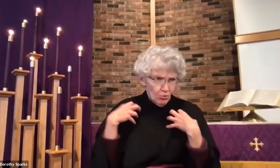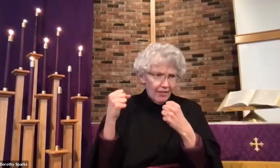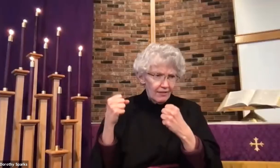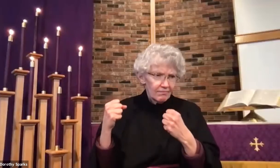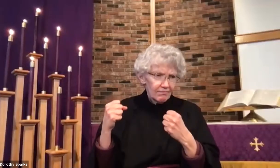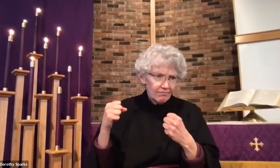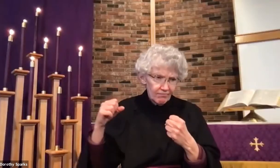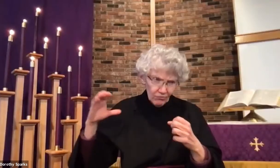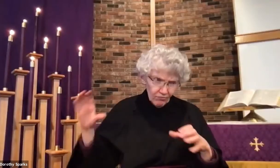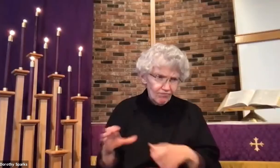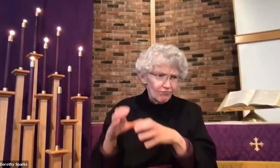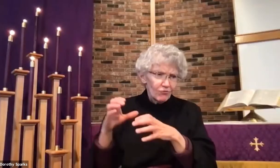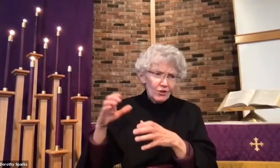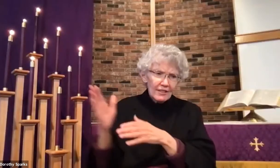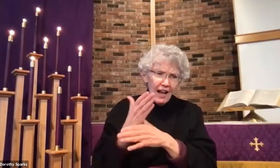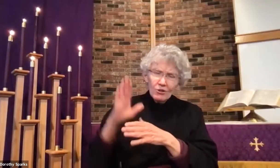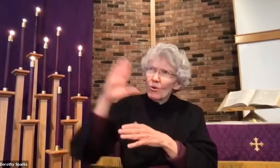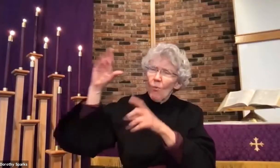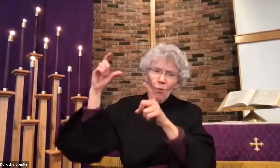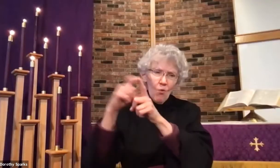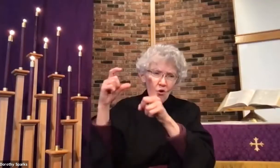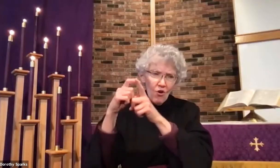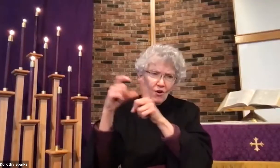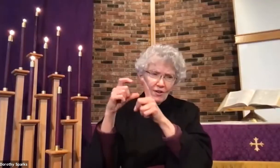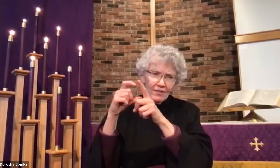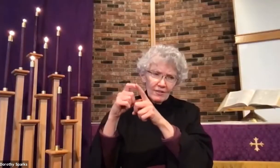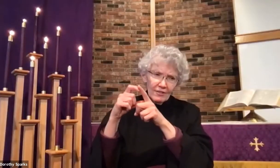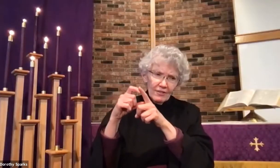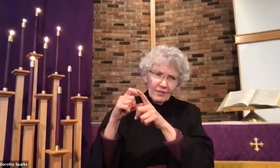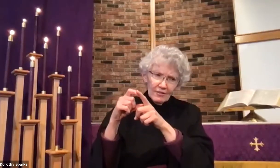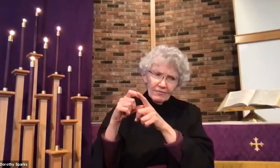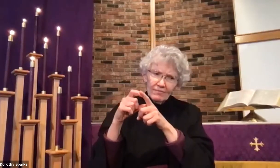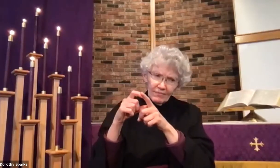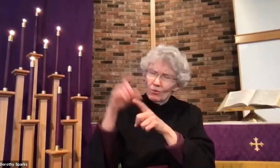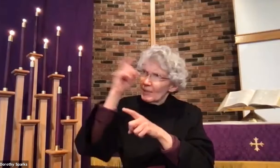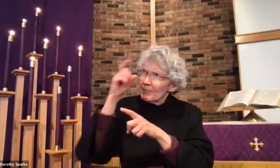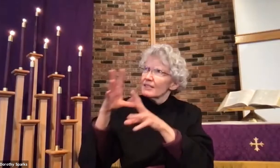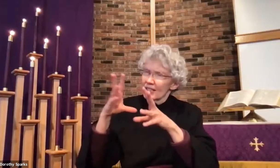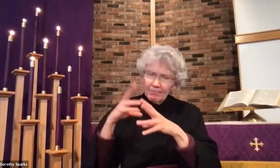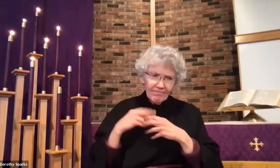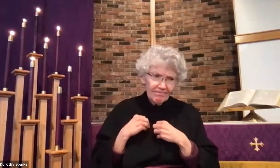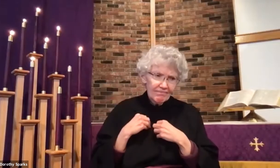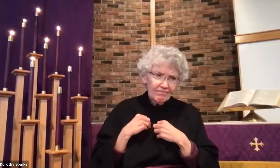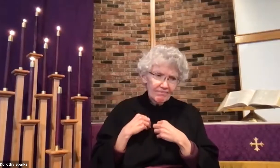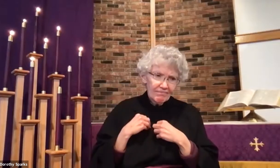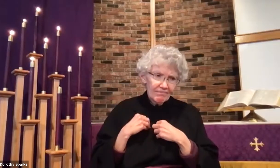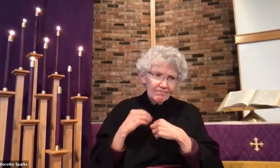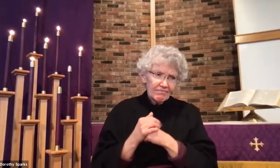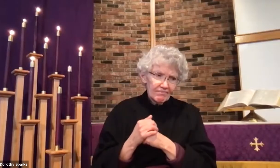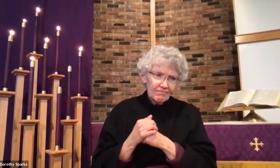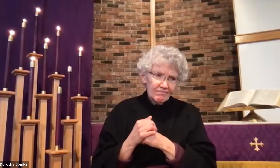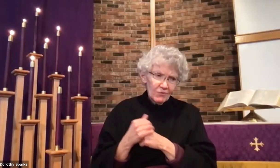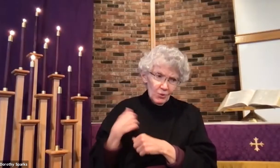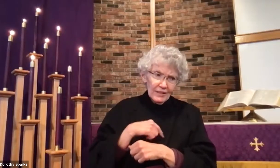Give us courage to share your word and wisdom to accept it. We